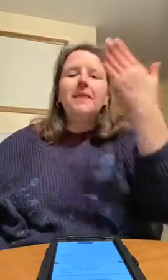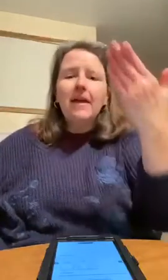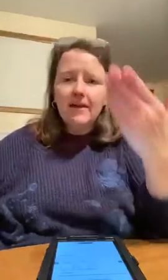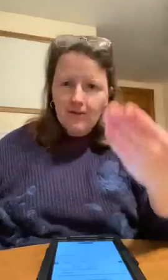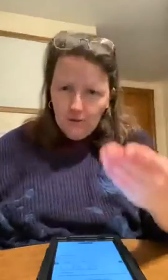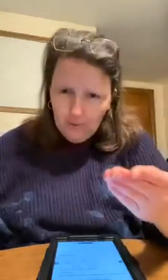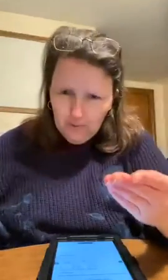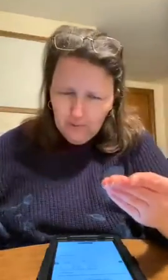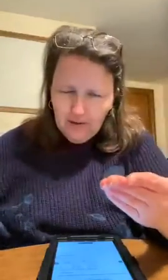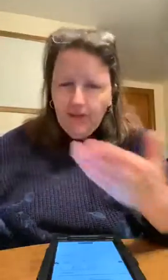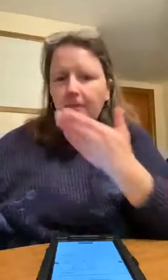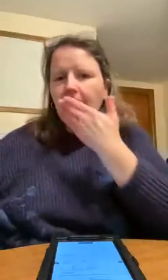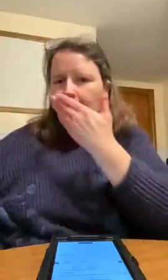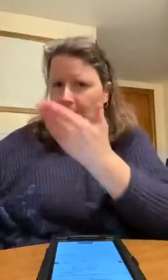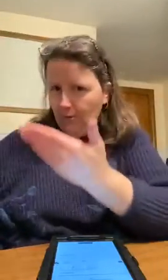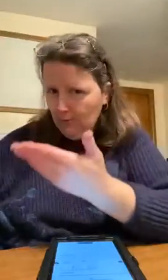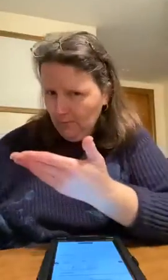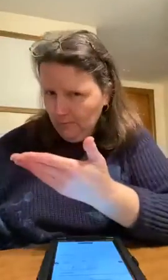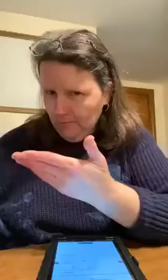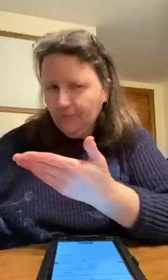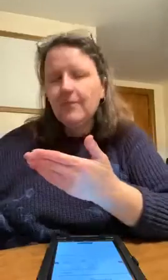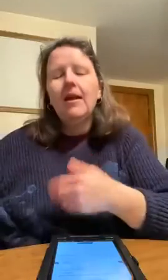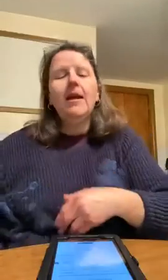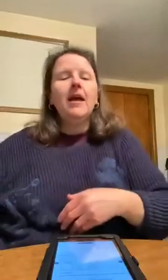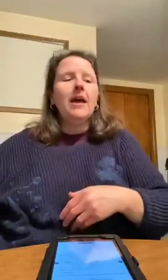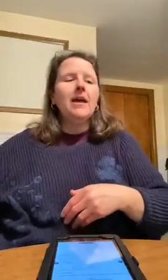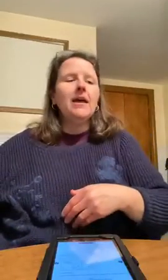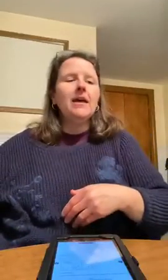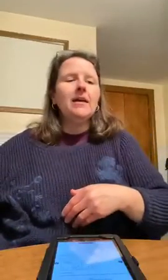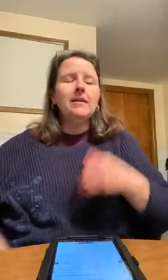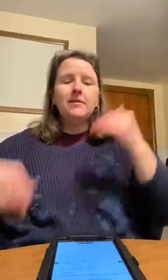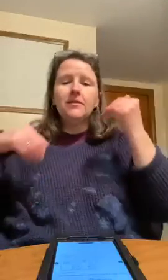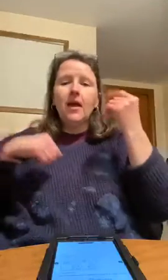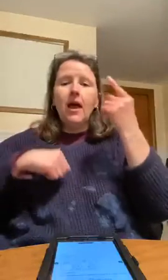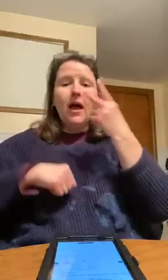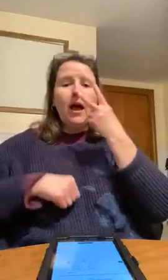Thank you. Thank you. And I will